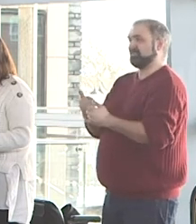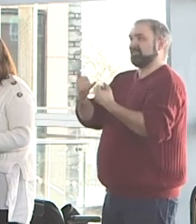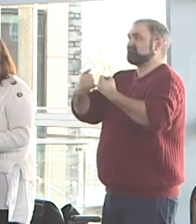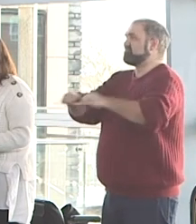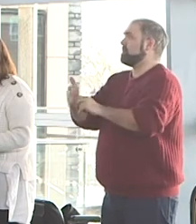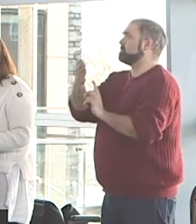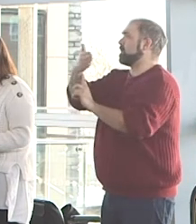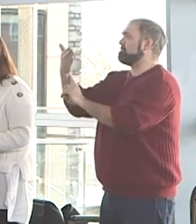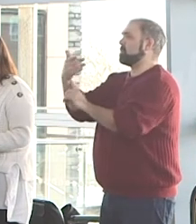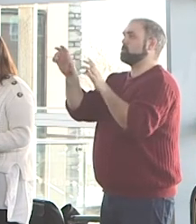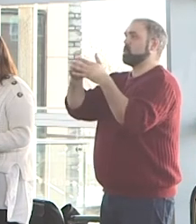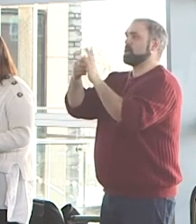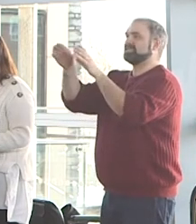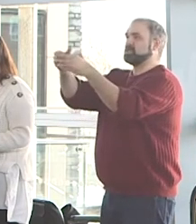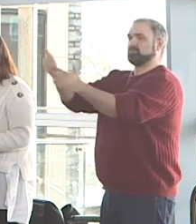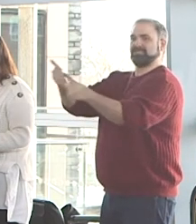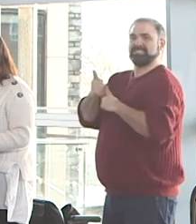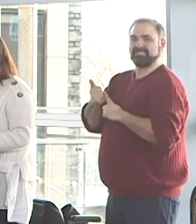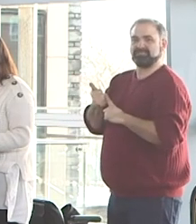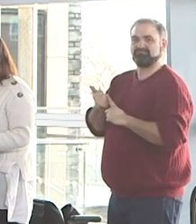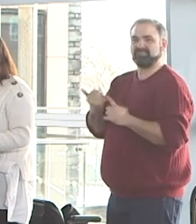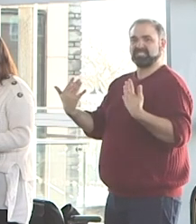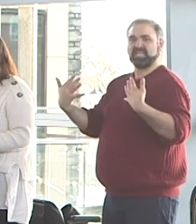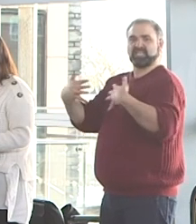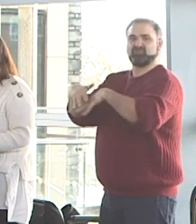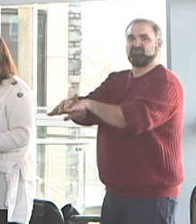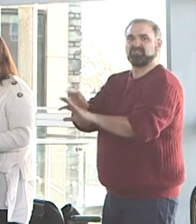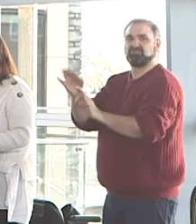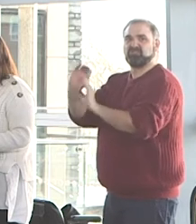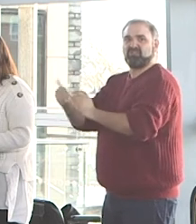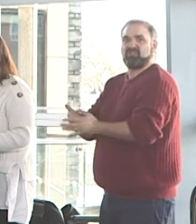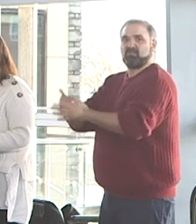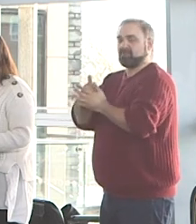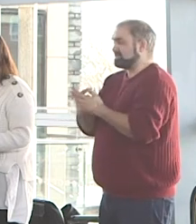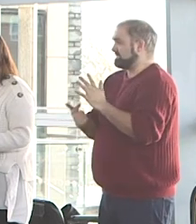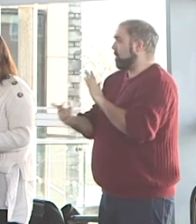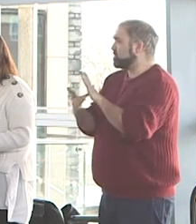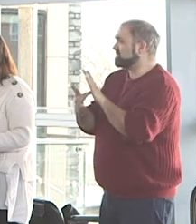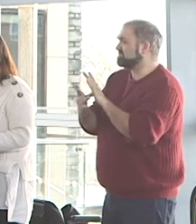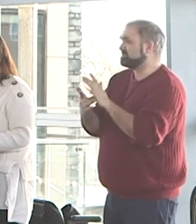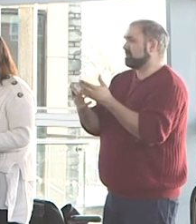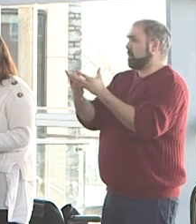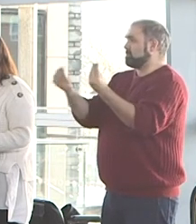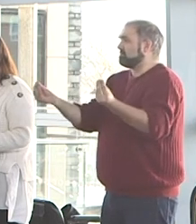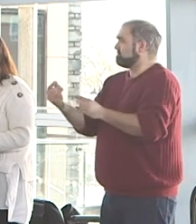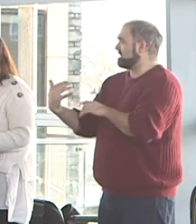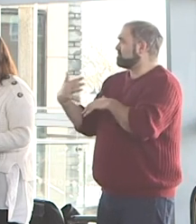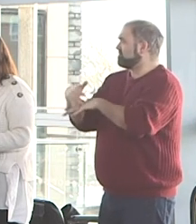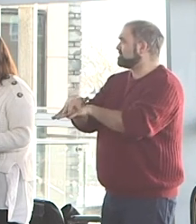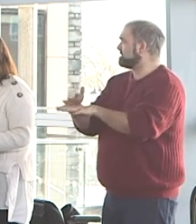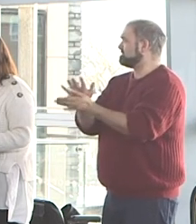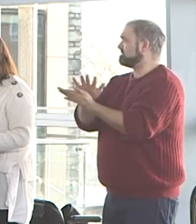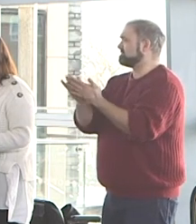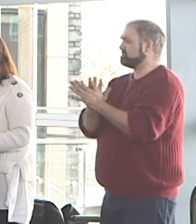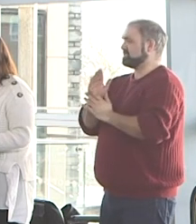organizations that could assist. Economic integration in the early years of displacement is important, as the lack of it has been linked to depression and